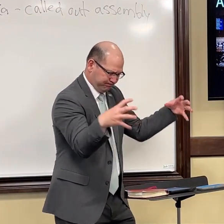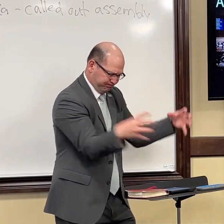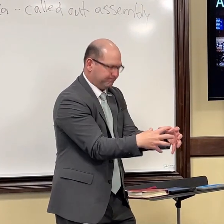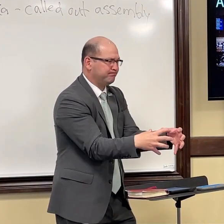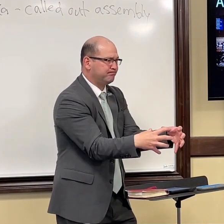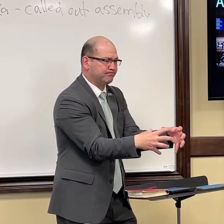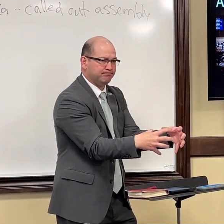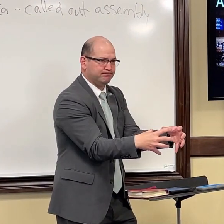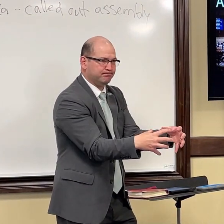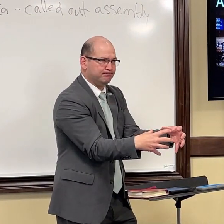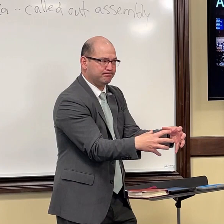Jesus called them.